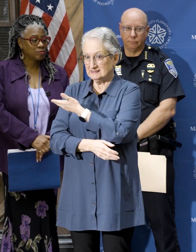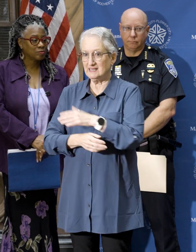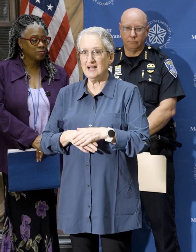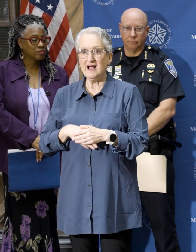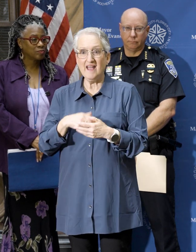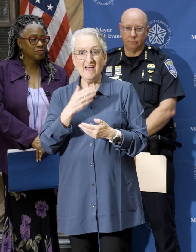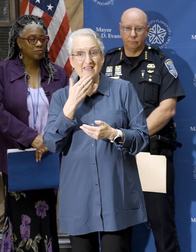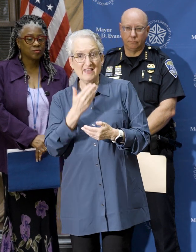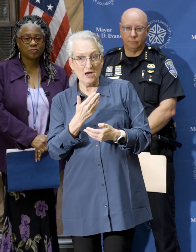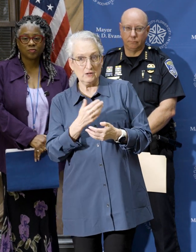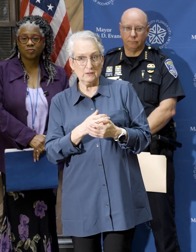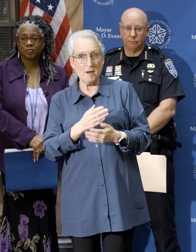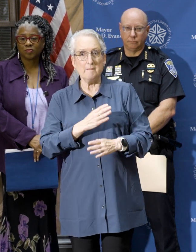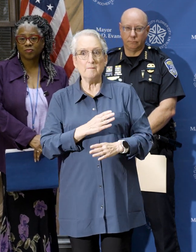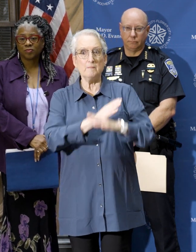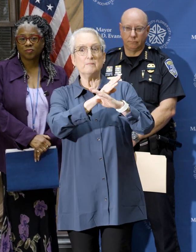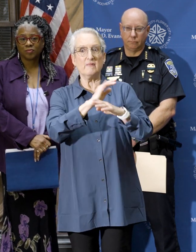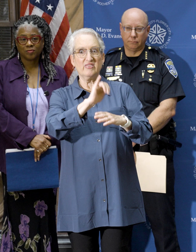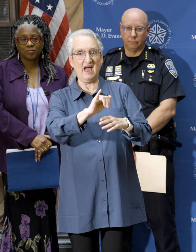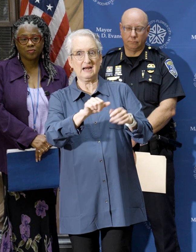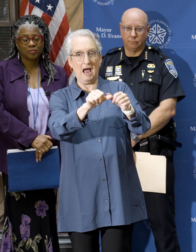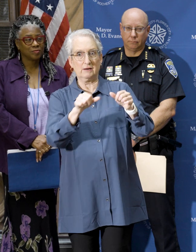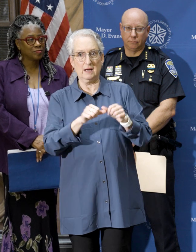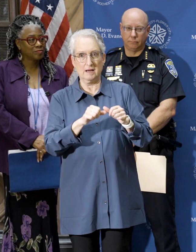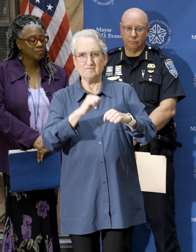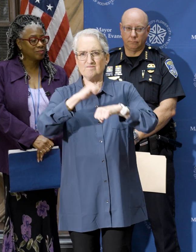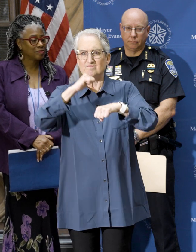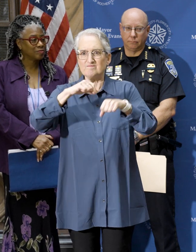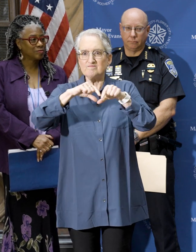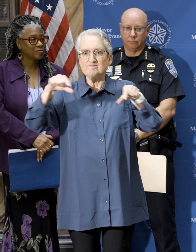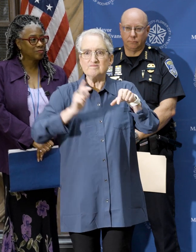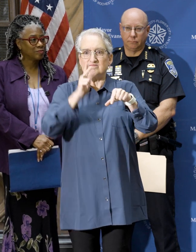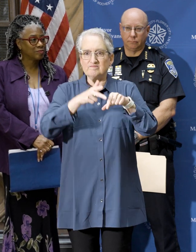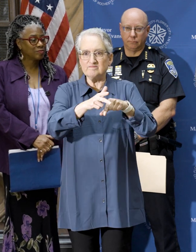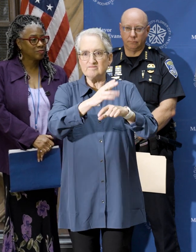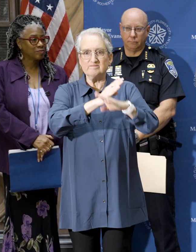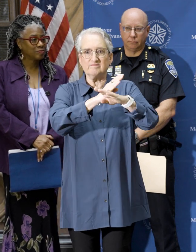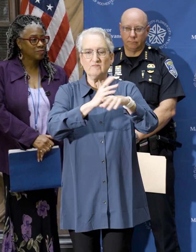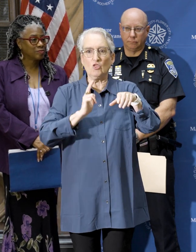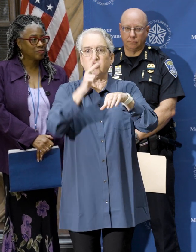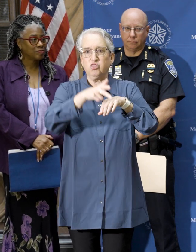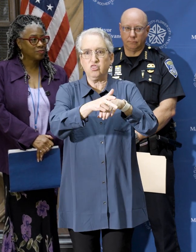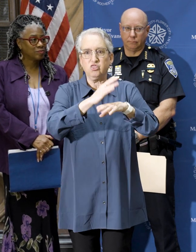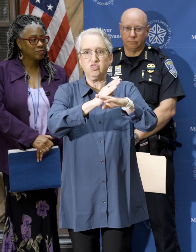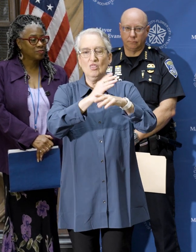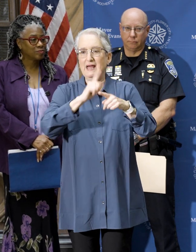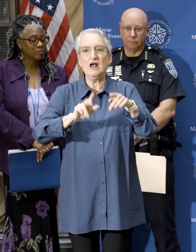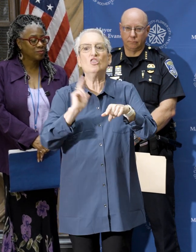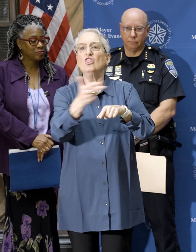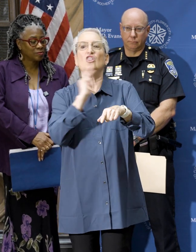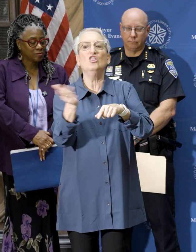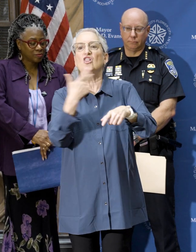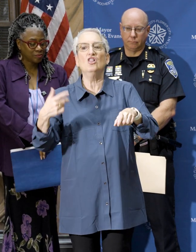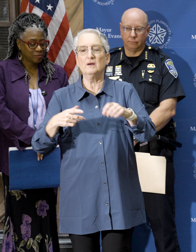proofed that area to stop speeding in the middle of downtown Rochester. But that is also part of our public safety. Too many people have been hit by vehicles. We